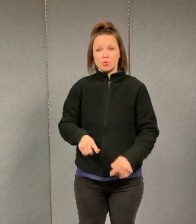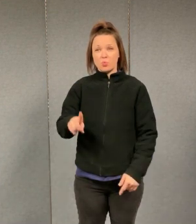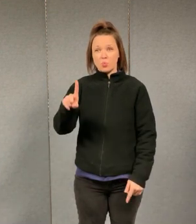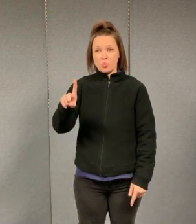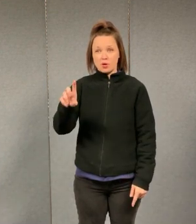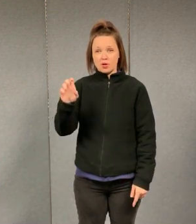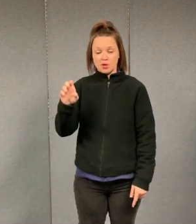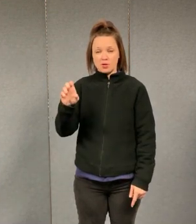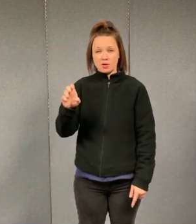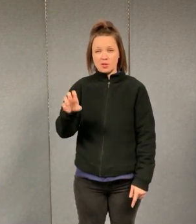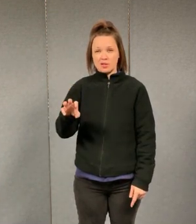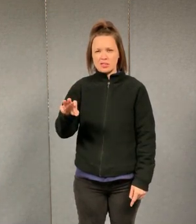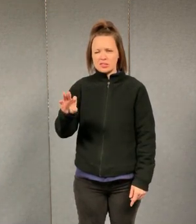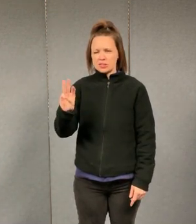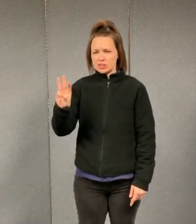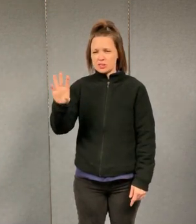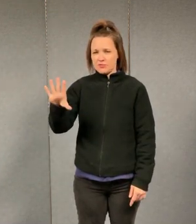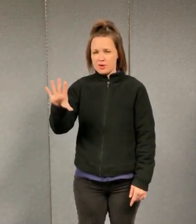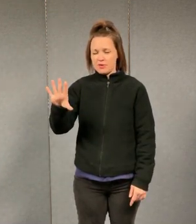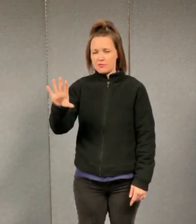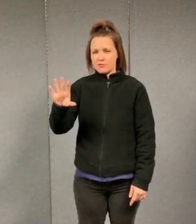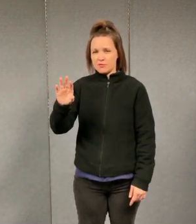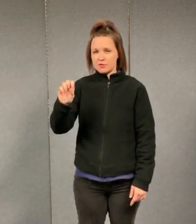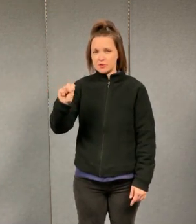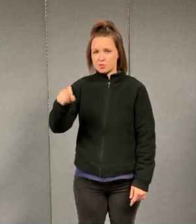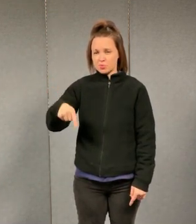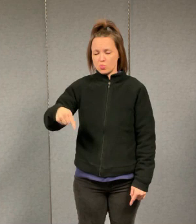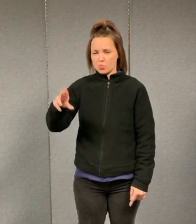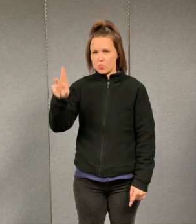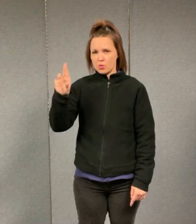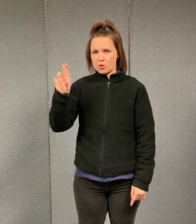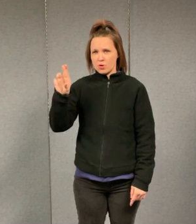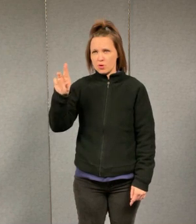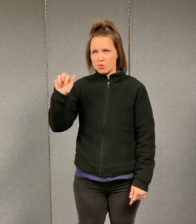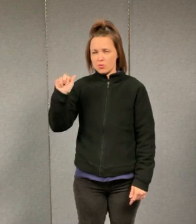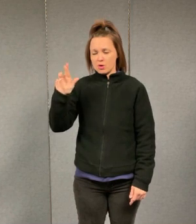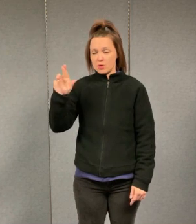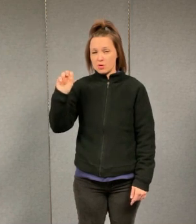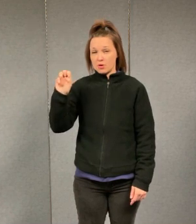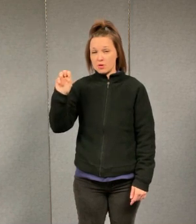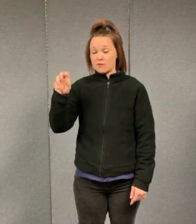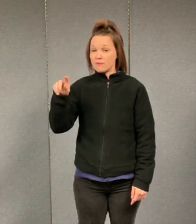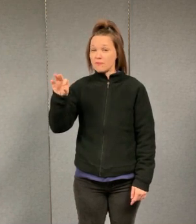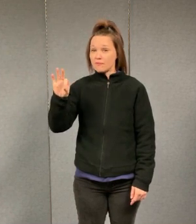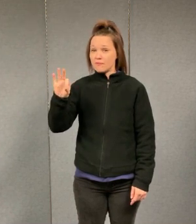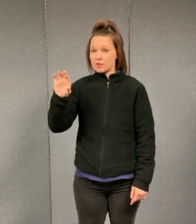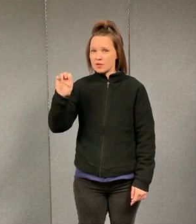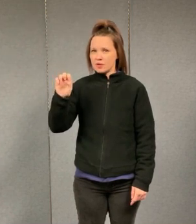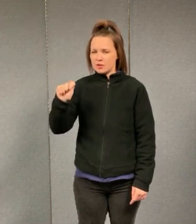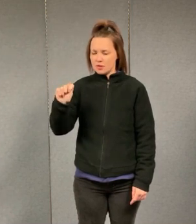Now, I bet some of you might be wondering to yourselves, where are we going to put the door? And